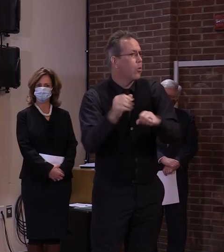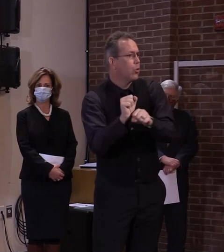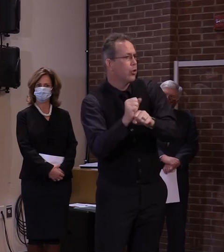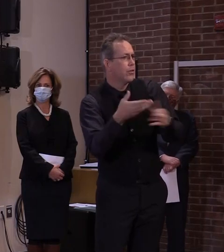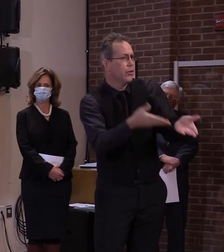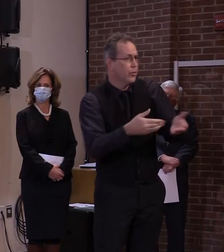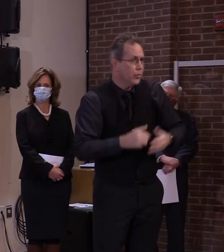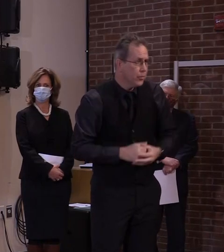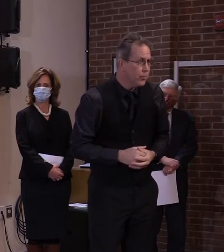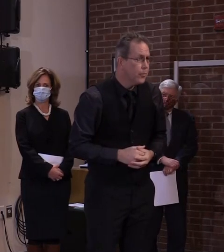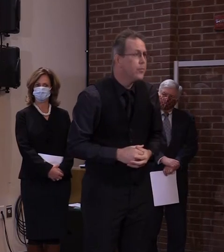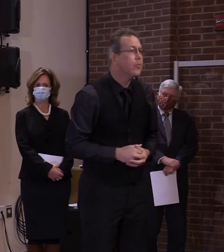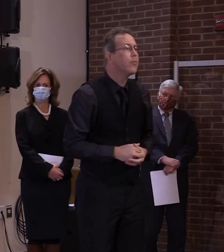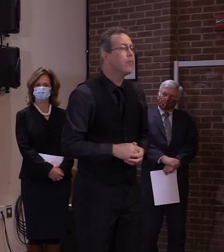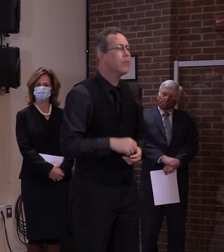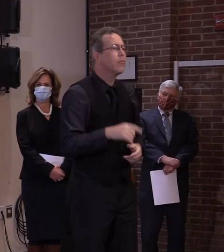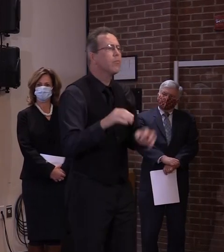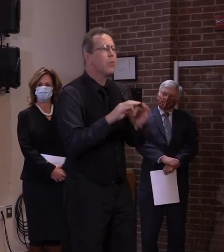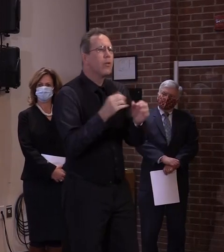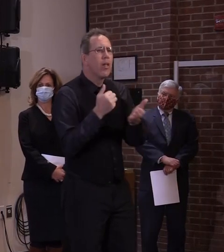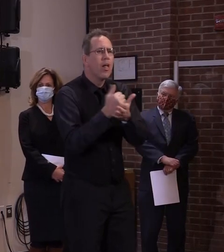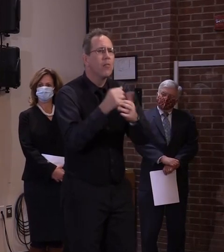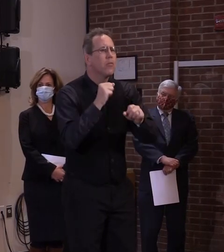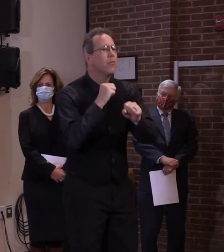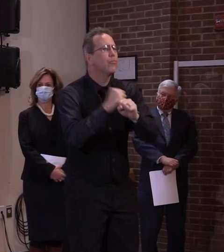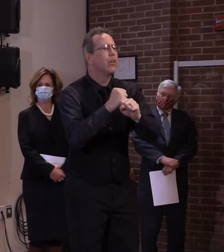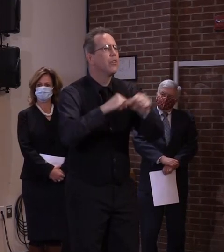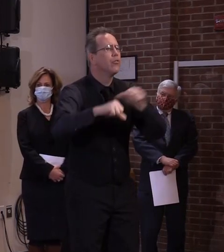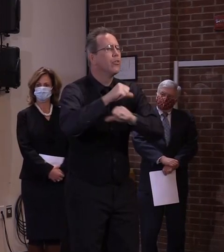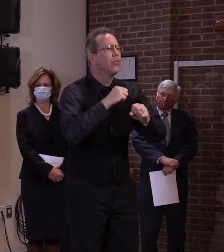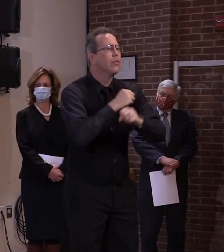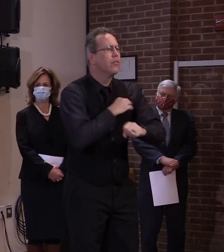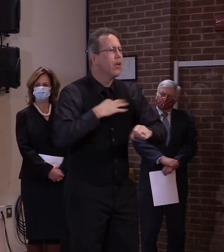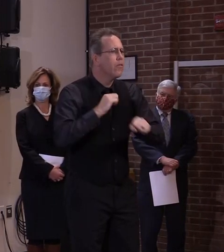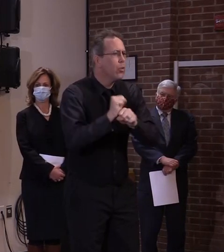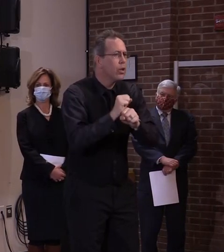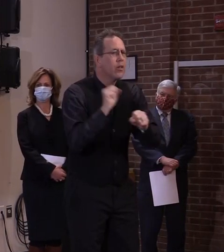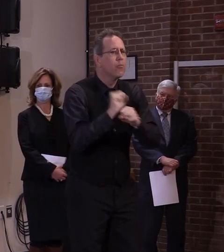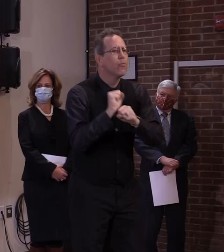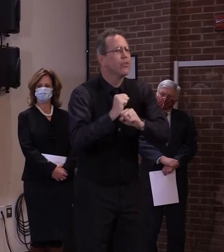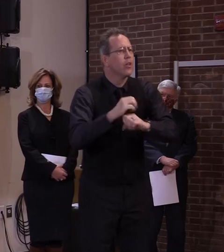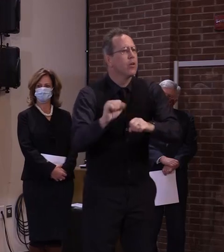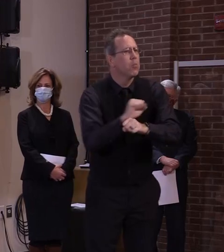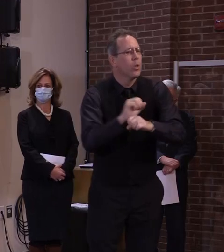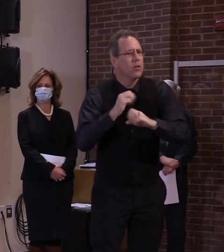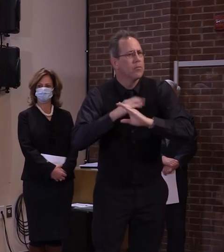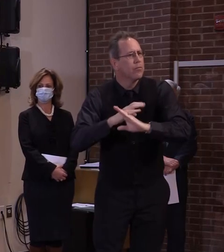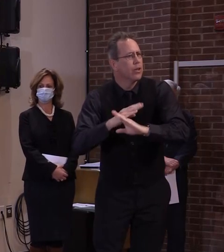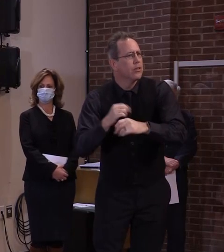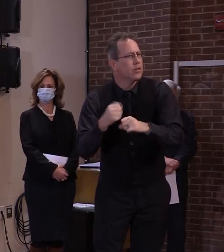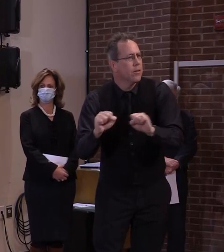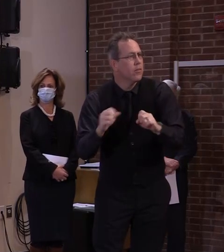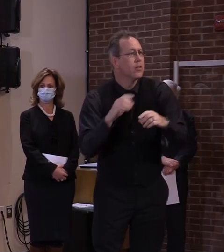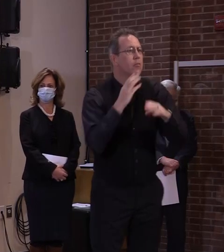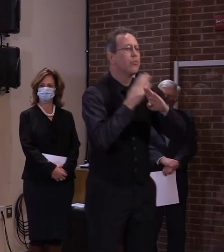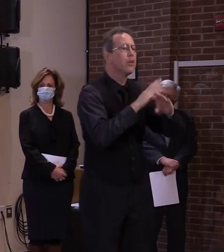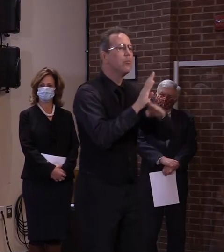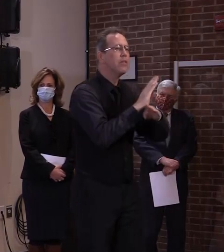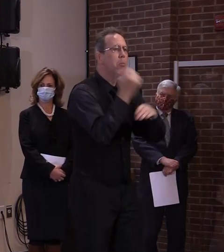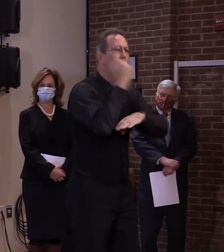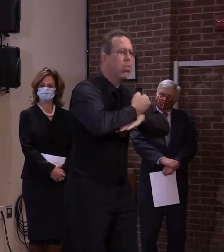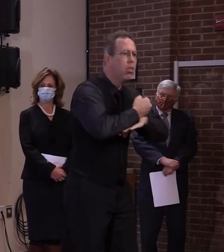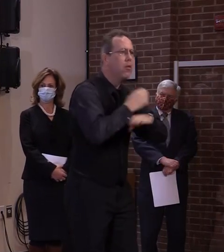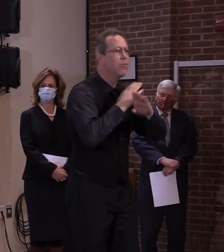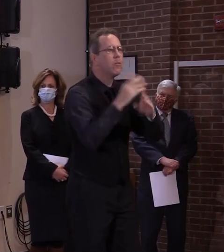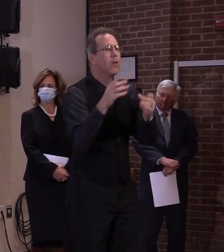also help keep staff healthy and available for work. Again, Secretary Curley will discuss this further,